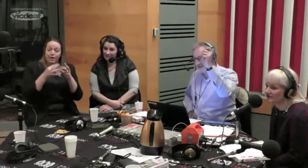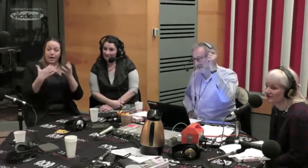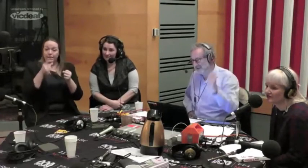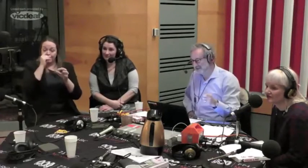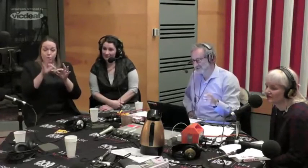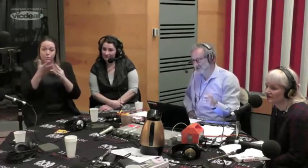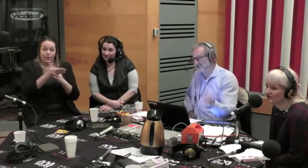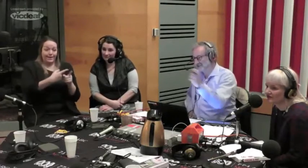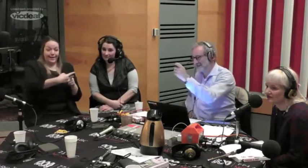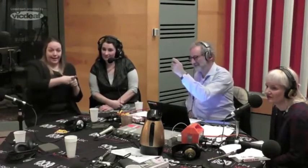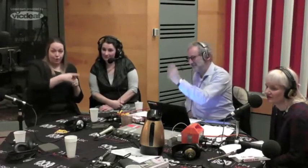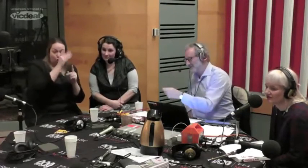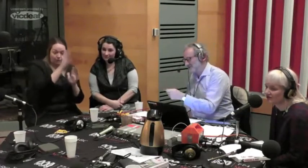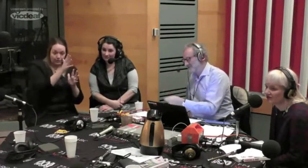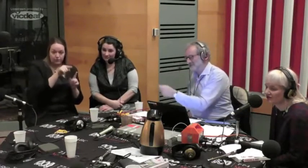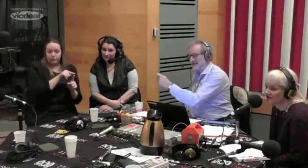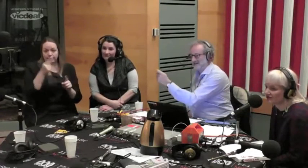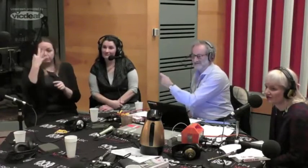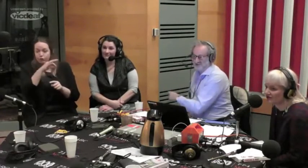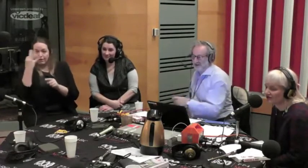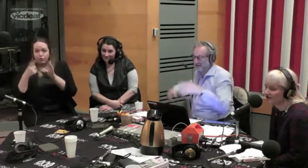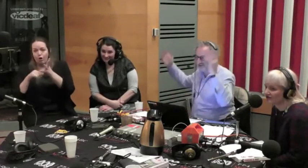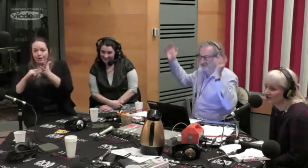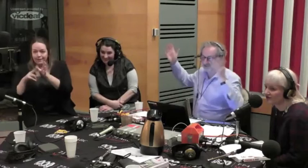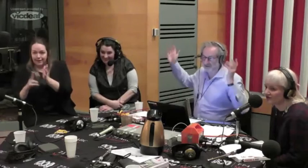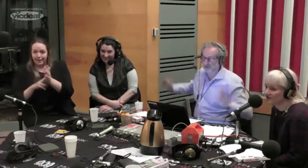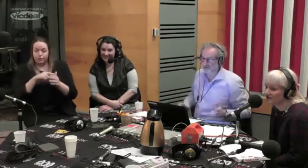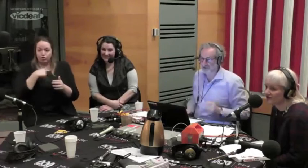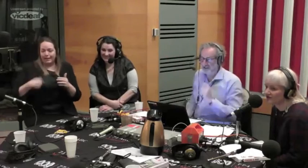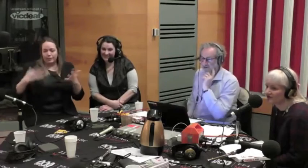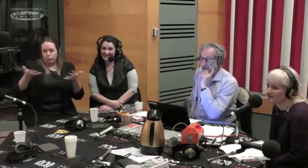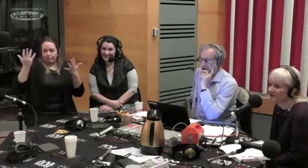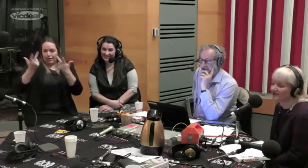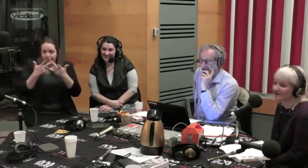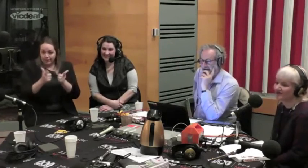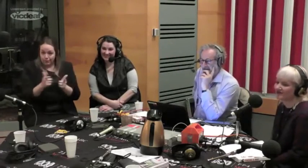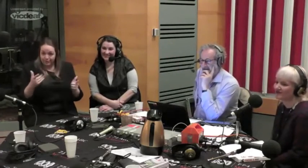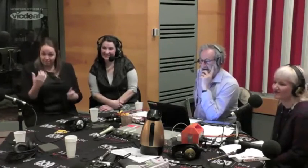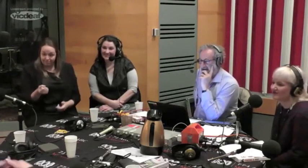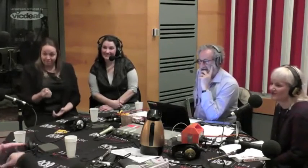between English Auslan, French Auslan, Chinese, I mean, whatever other language?